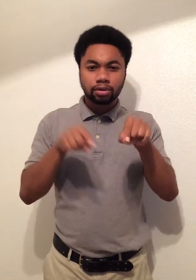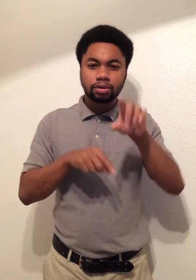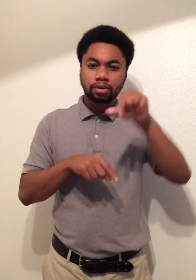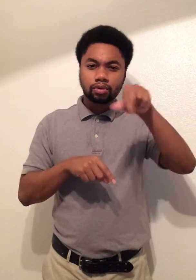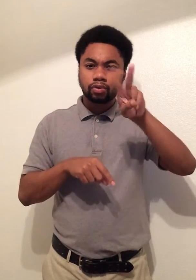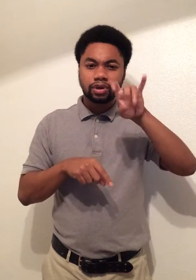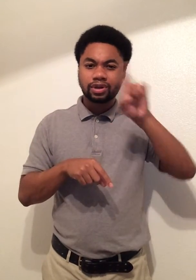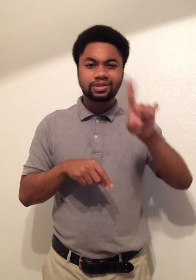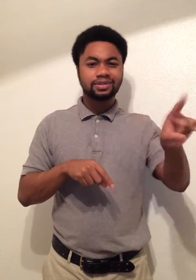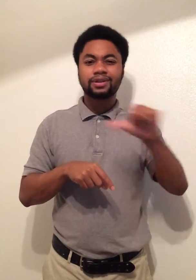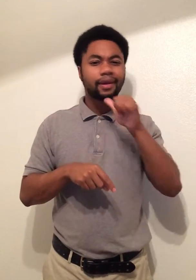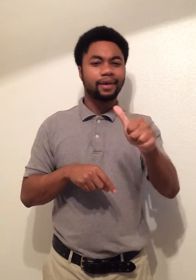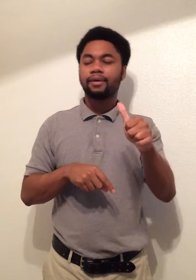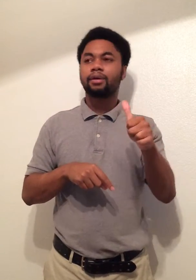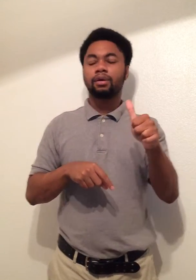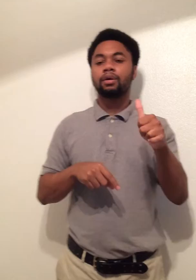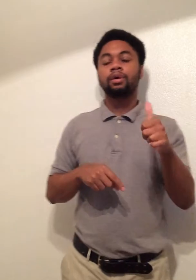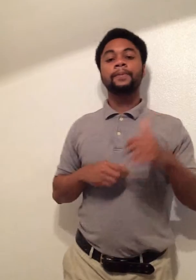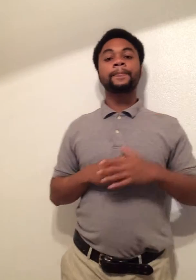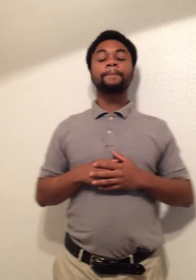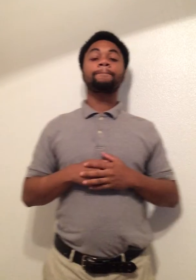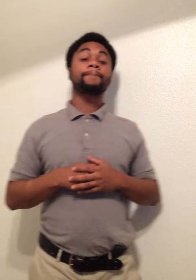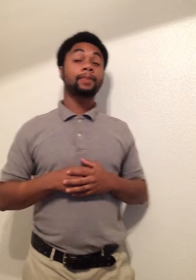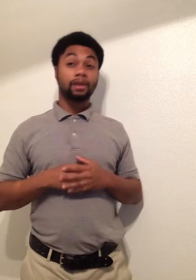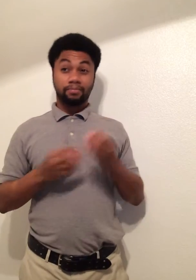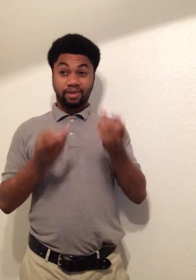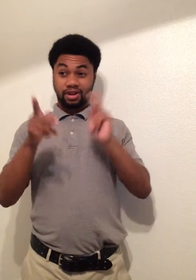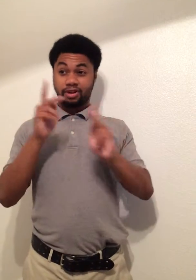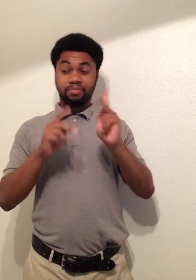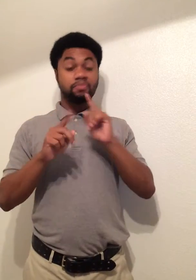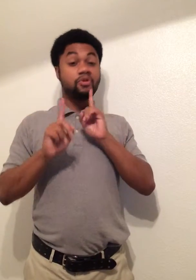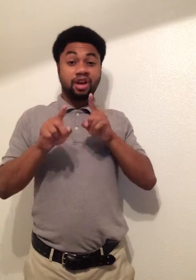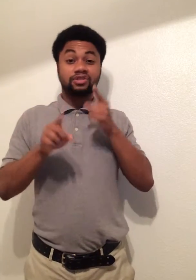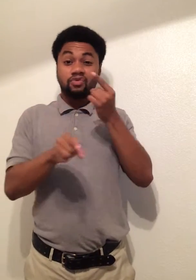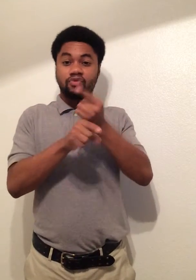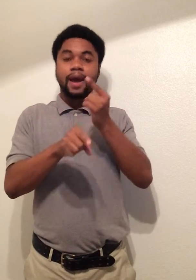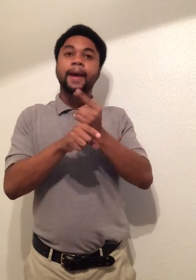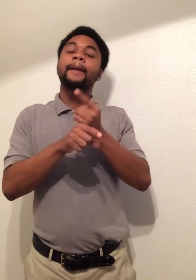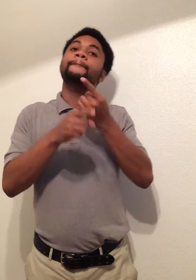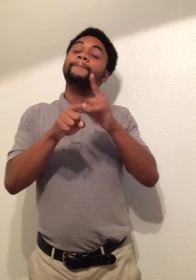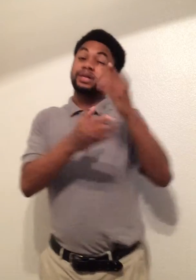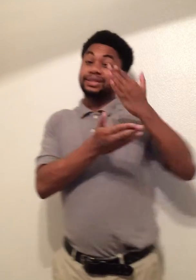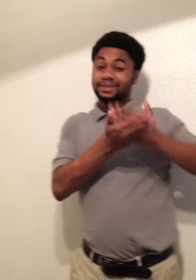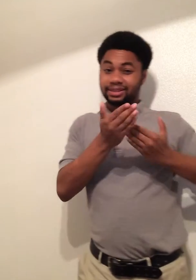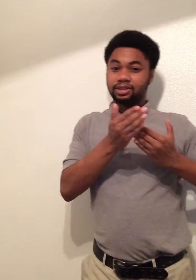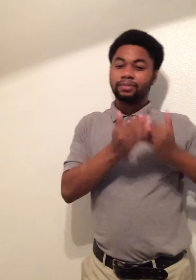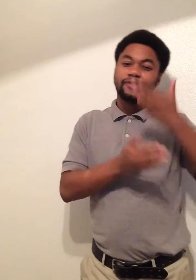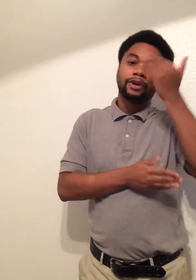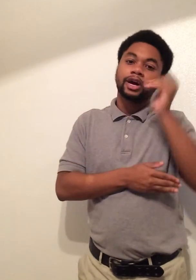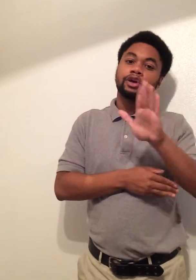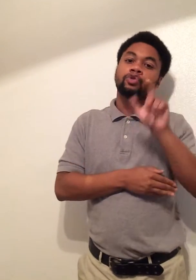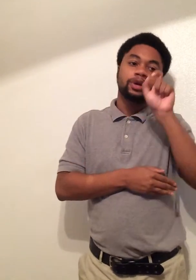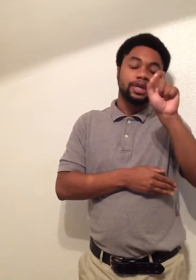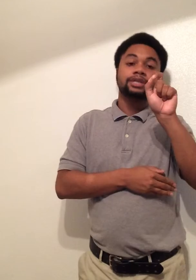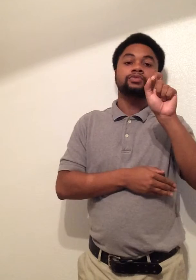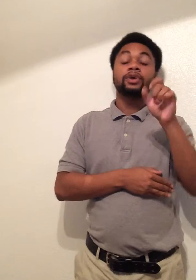3. Most of you got number 3, but some of you left decimals off. You're using a calculator and it shows you a decimal. Can you